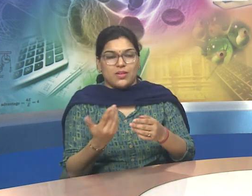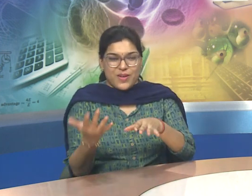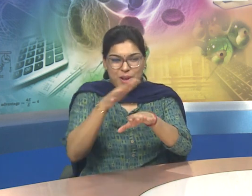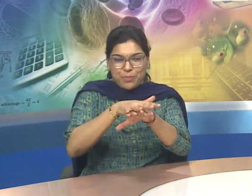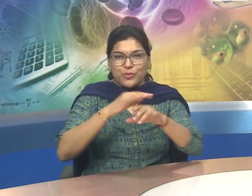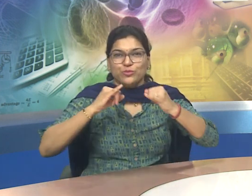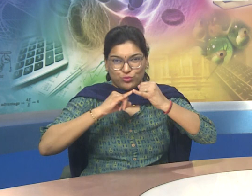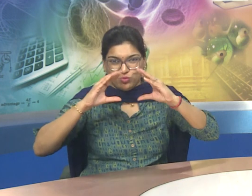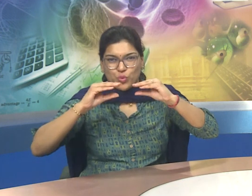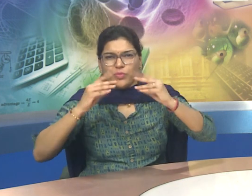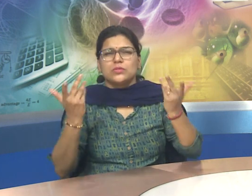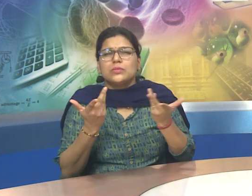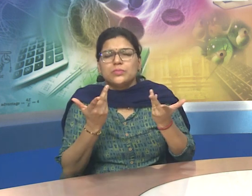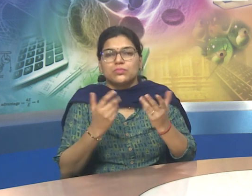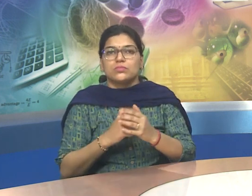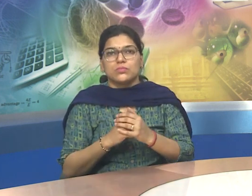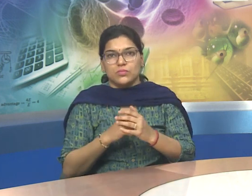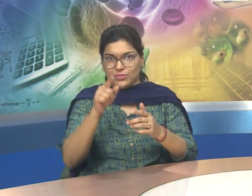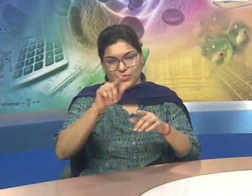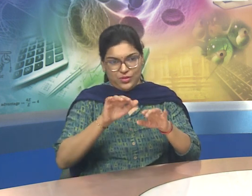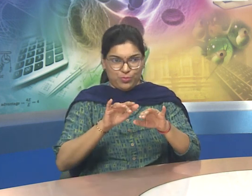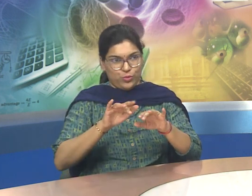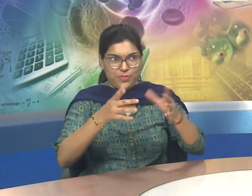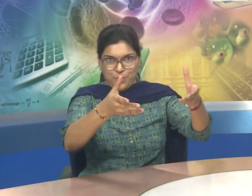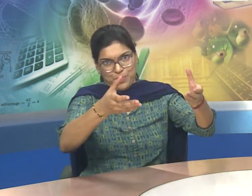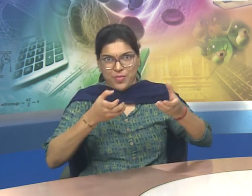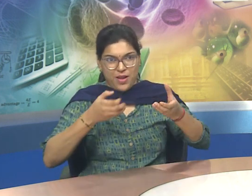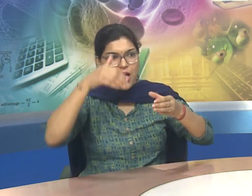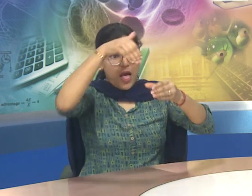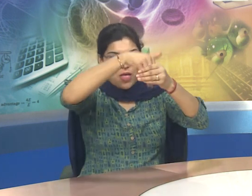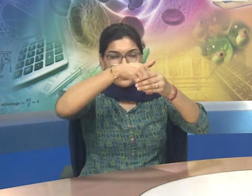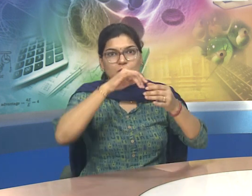the other side, the application softwares are those softwares